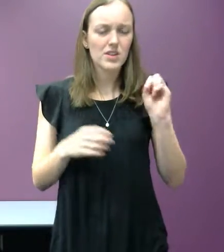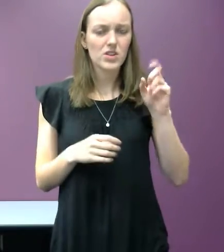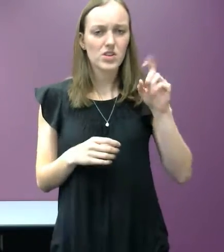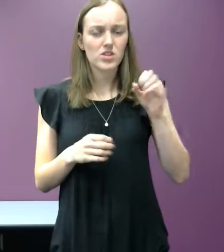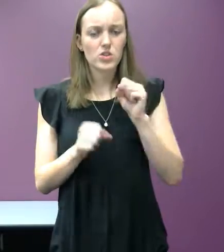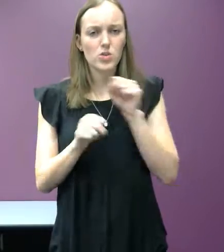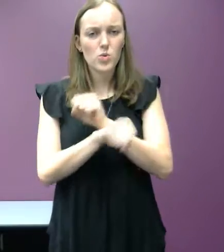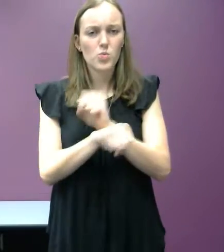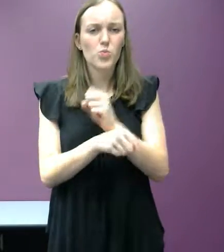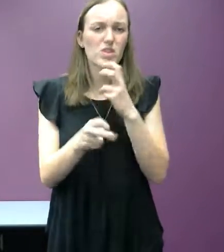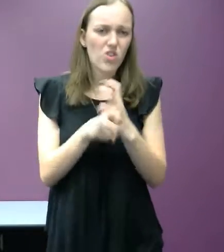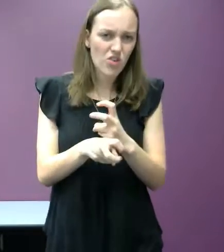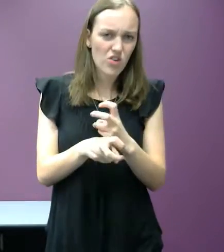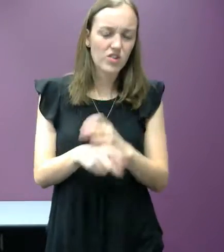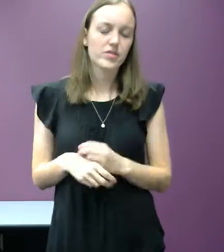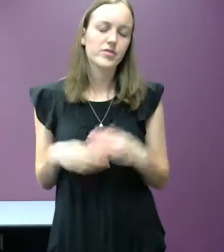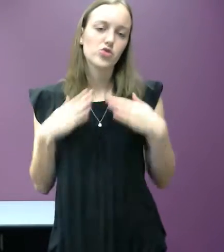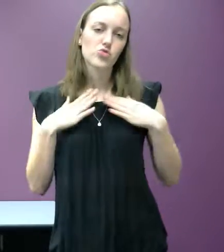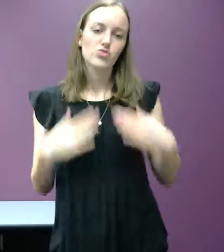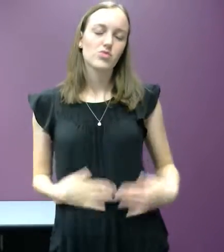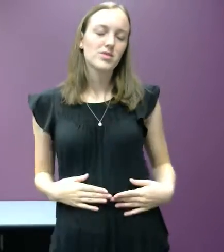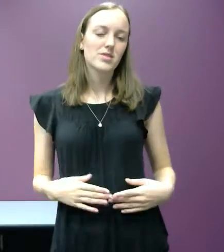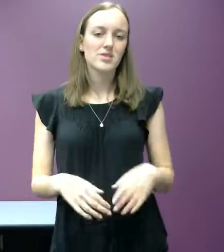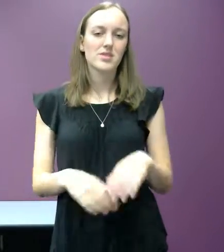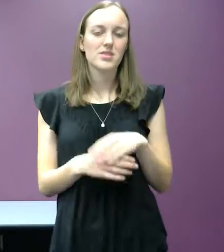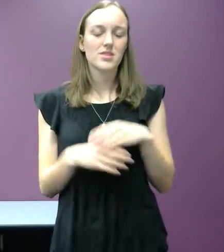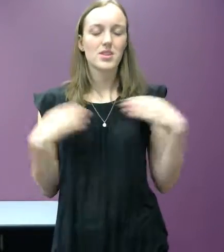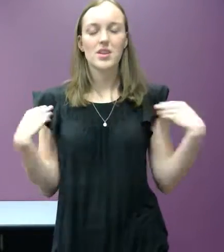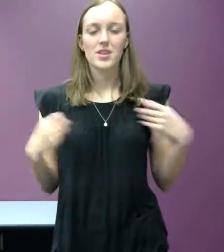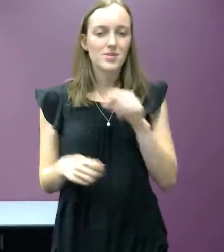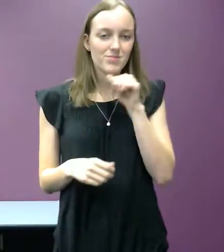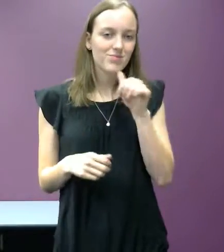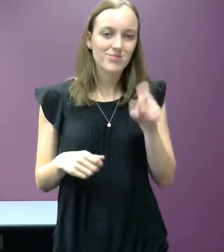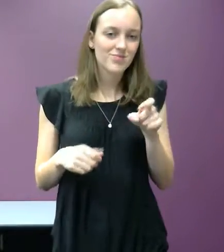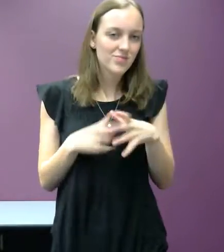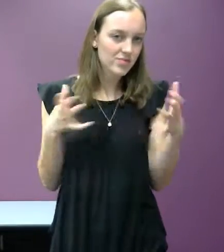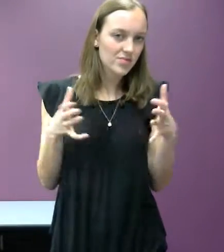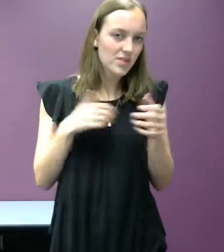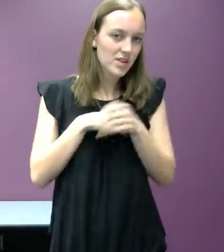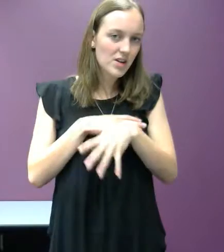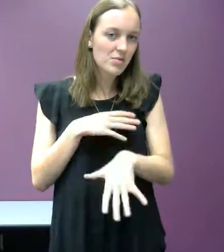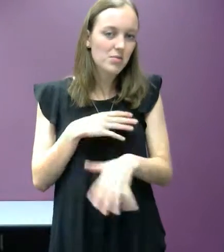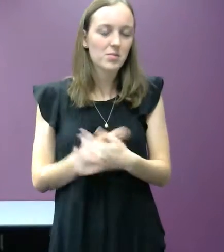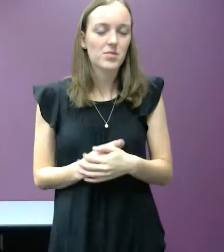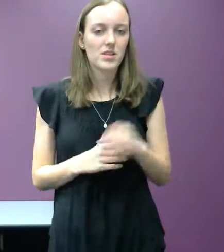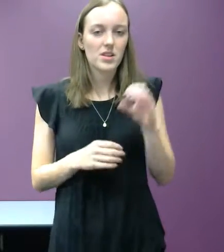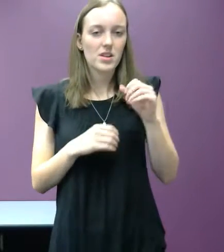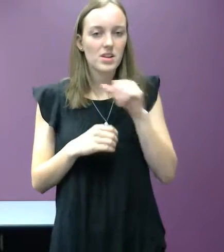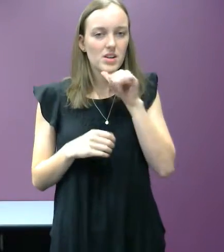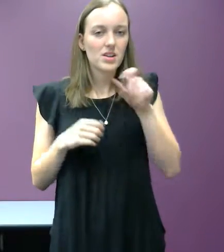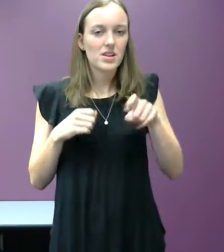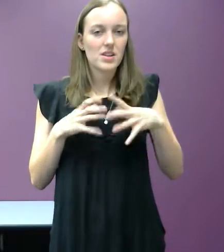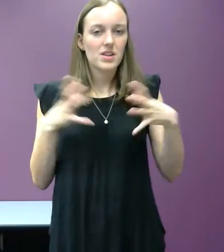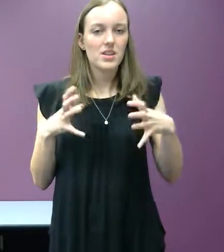When your muscles are resting, they need less oxygen. But just as you're working harder, you're breathing in, you're carrying more